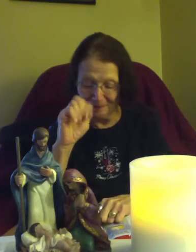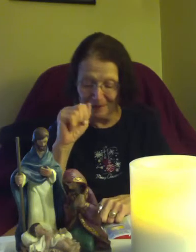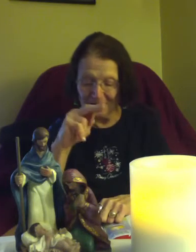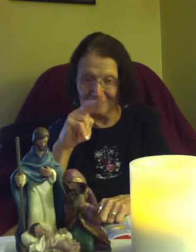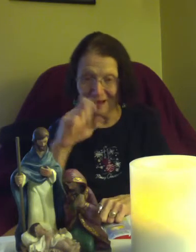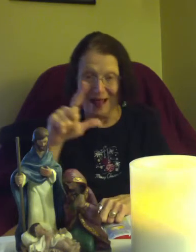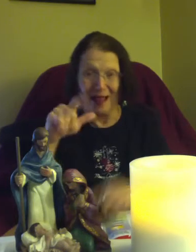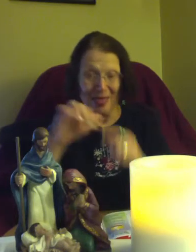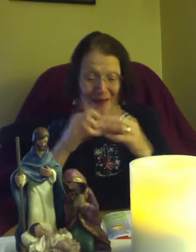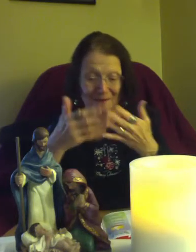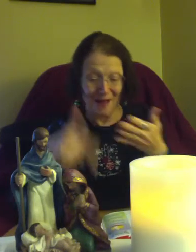I don't